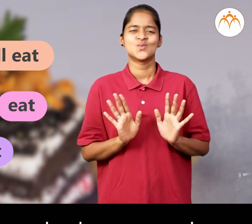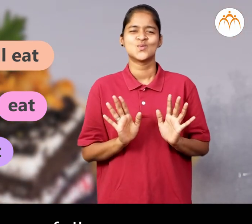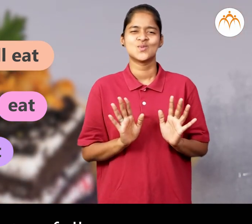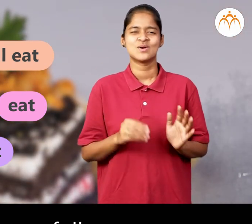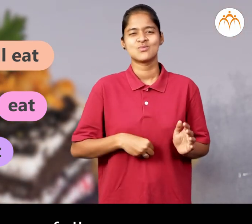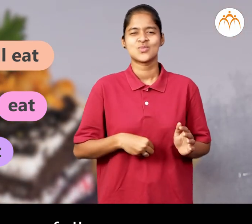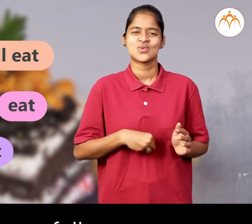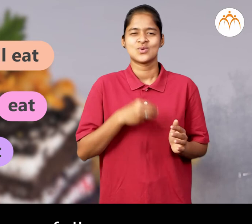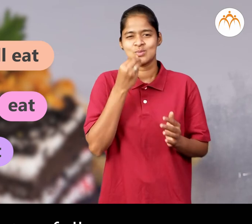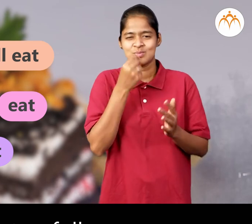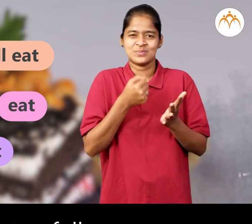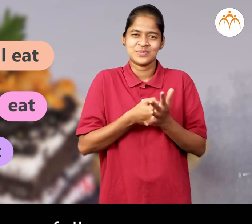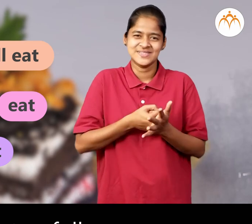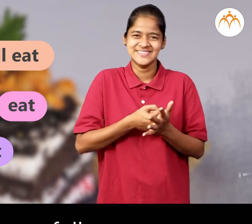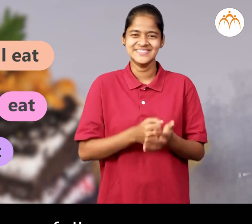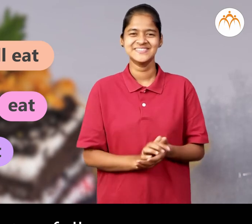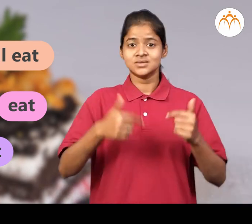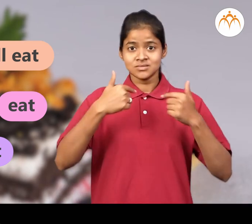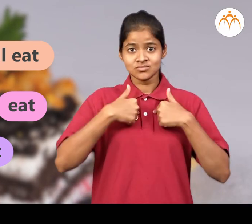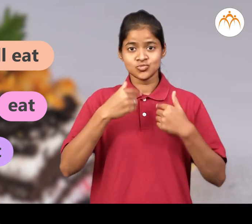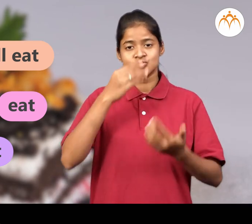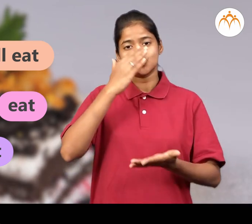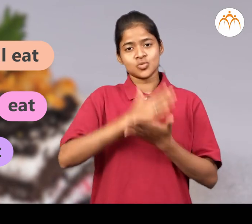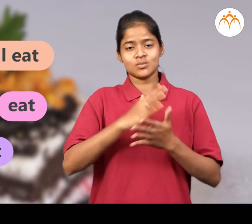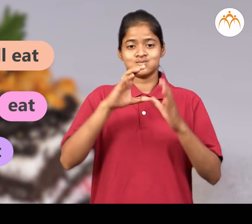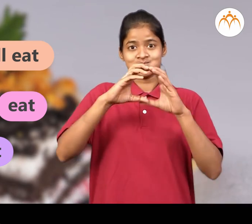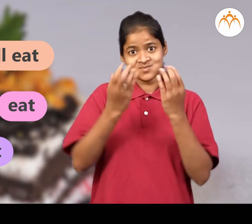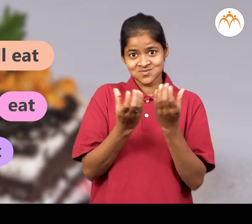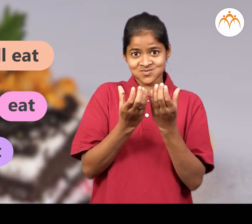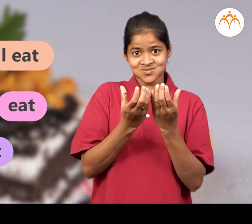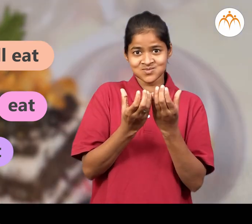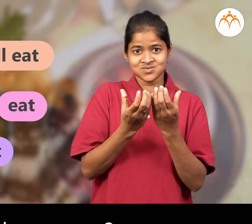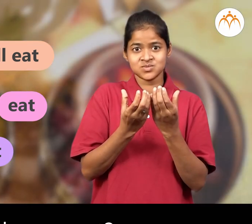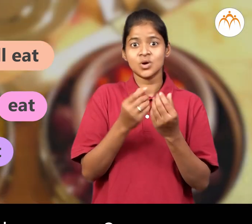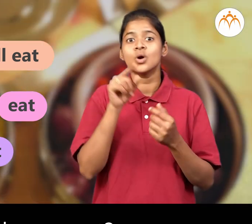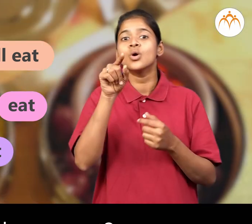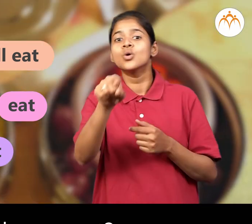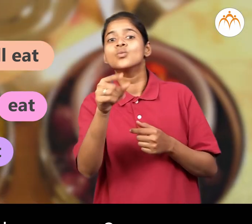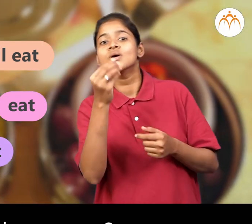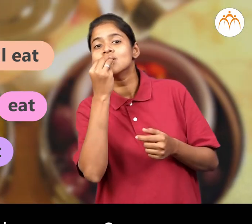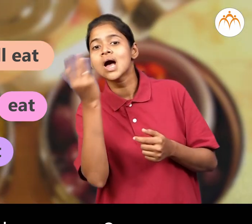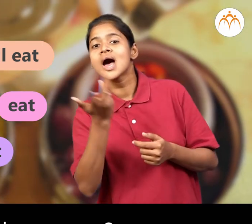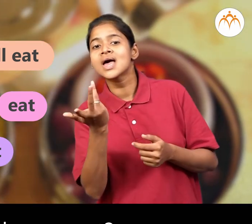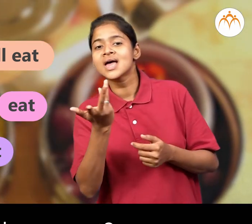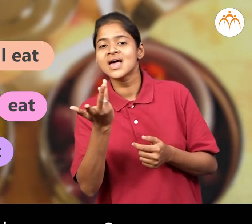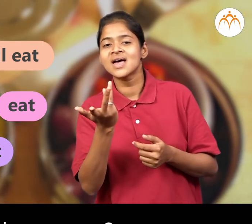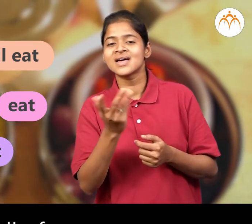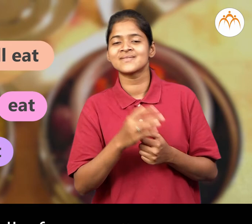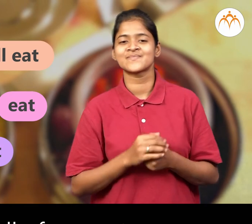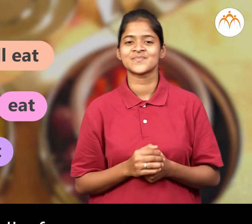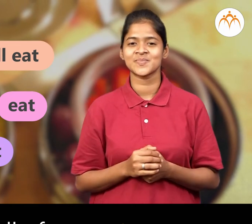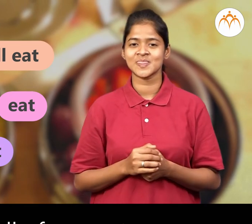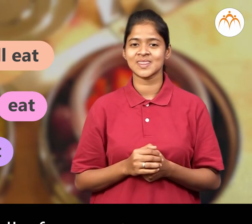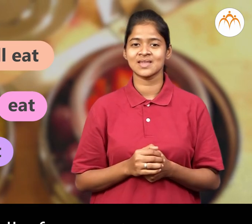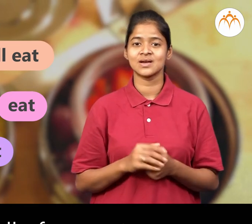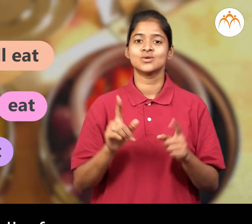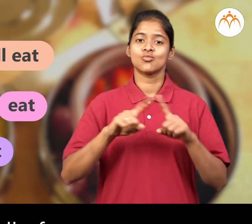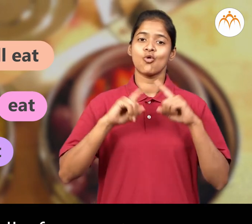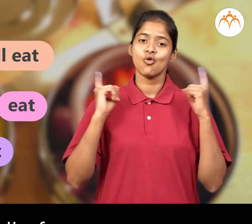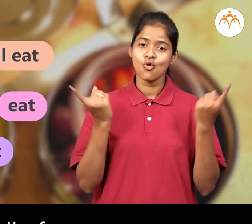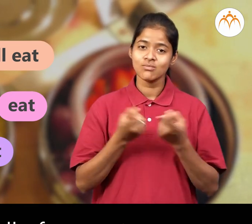today. I am too full. I eat mango. What do you eat? Today,